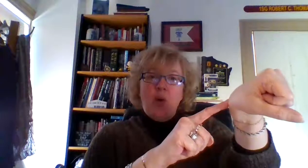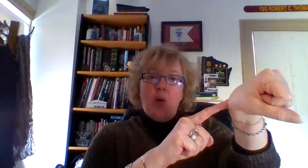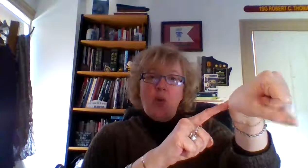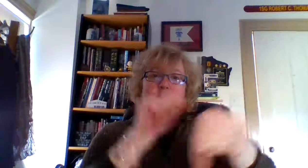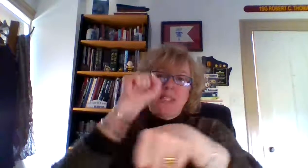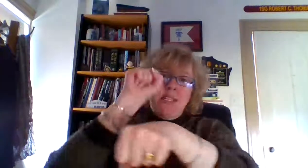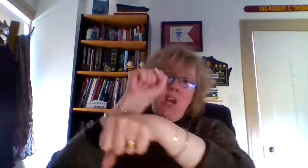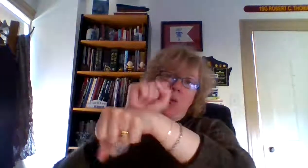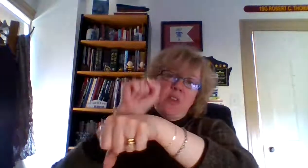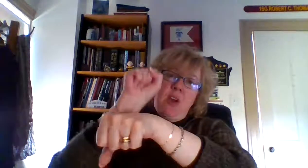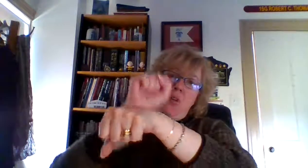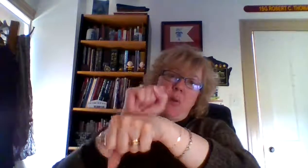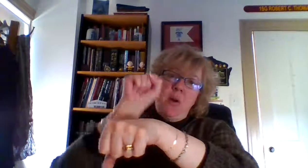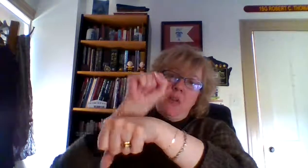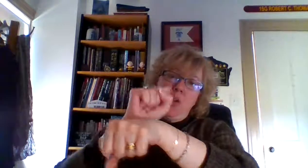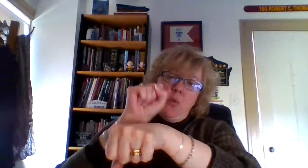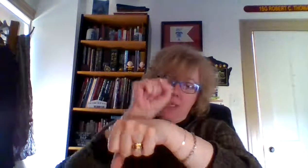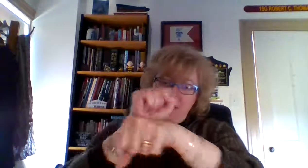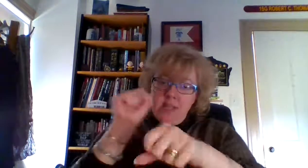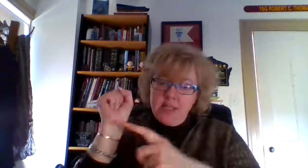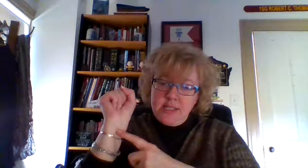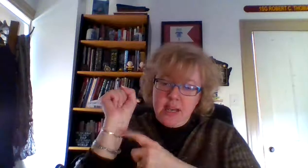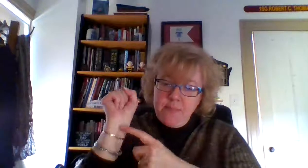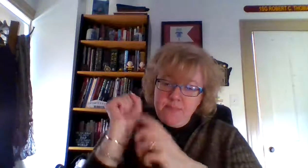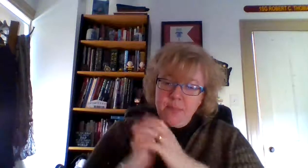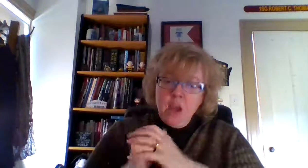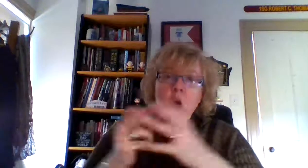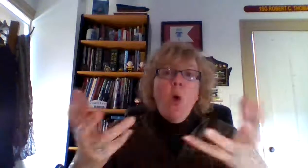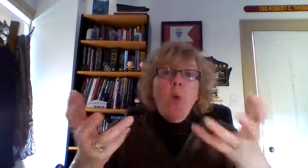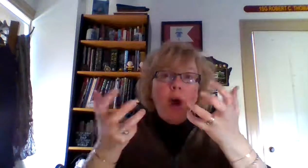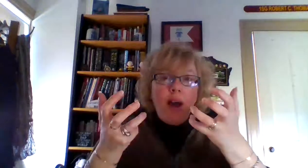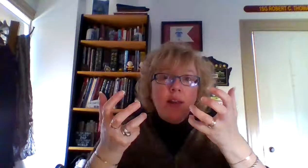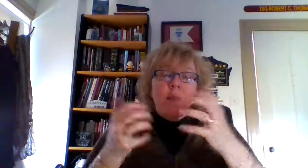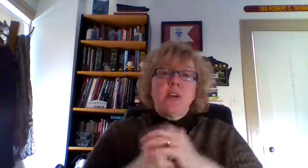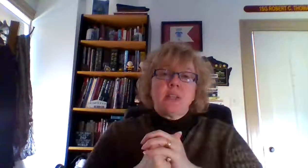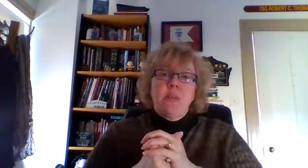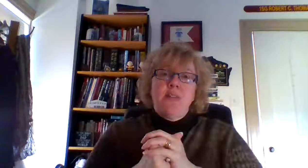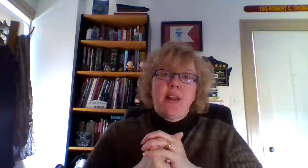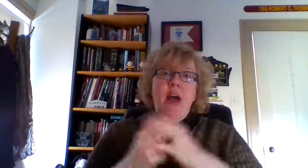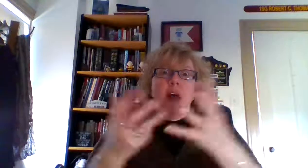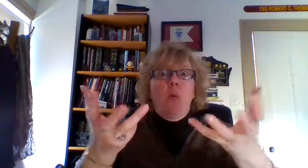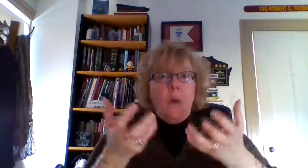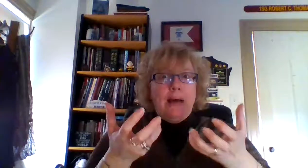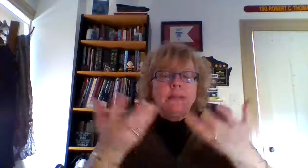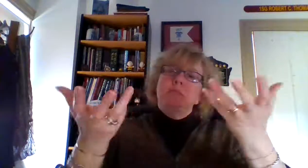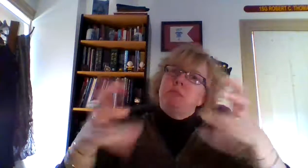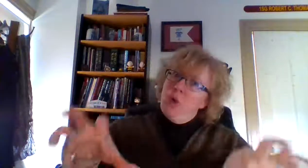your wrist with the other part of your wrist, the inside. Want, we talked about that a lot. Want, don't